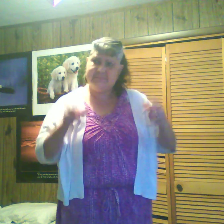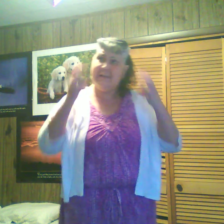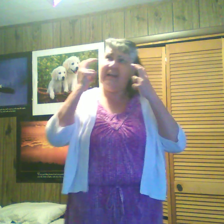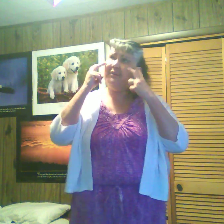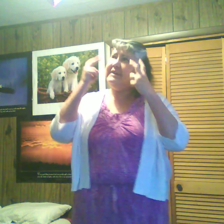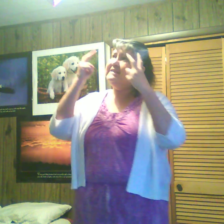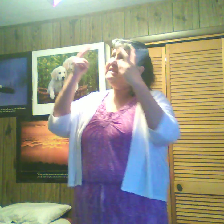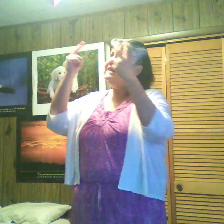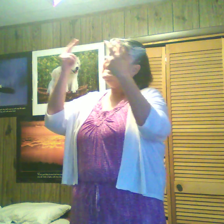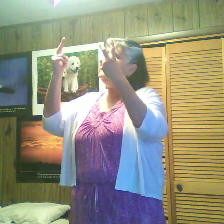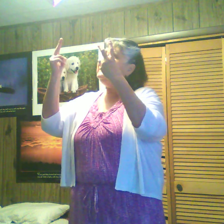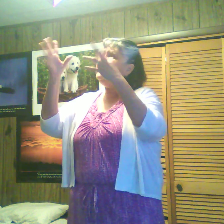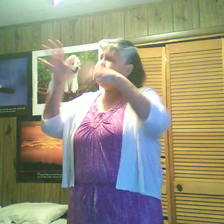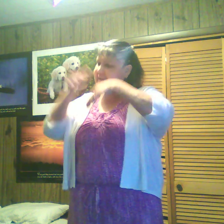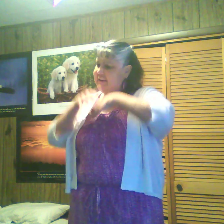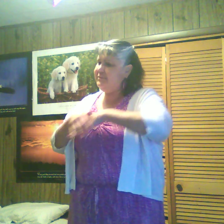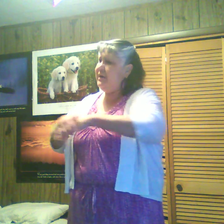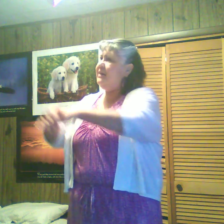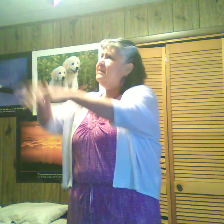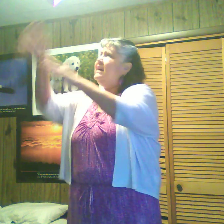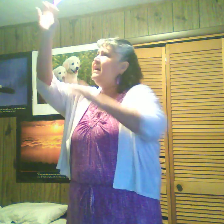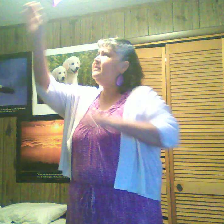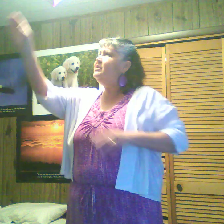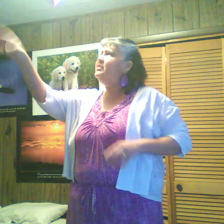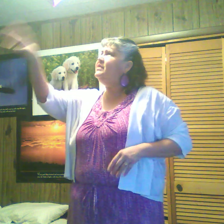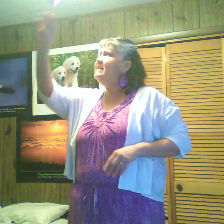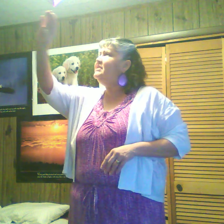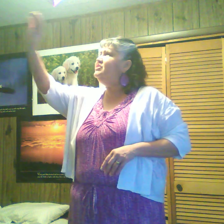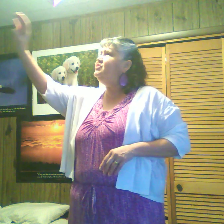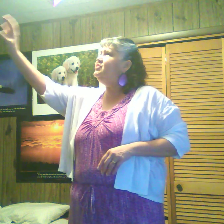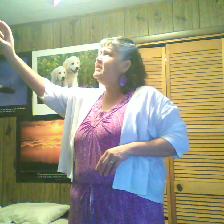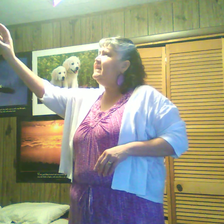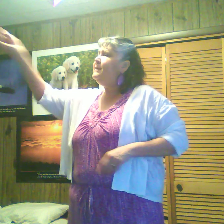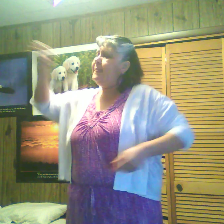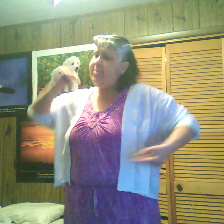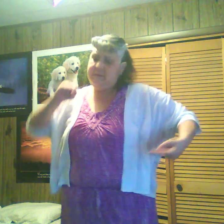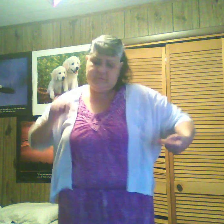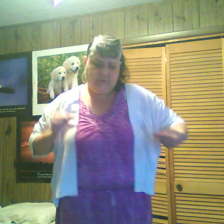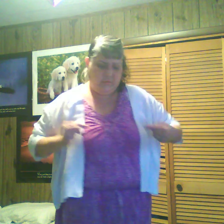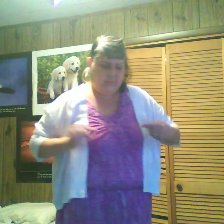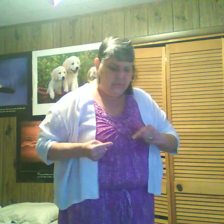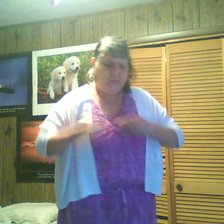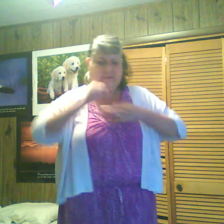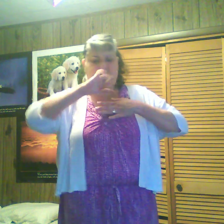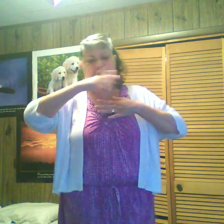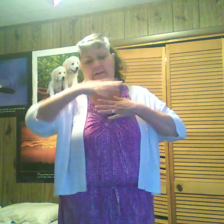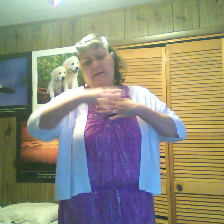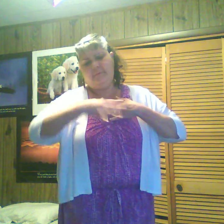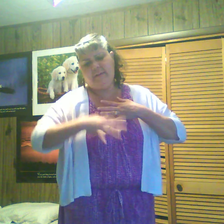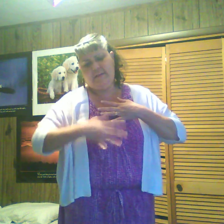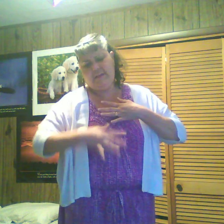since I see him on Calvary's tree, hardened and